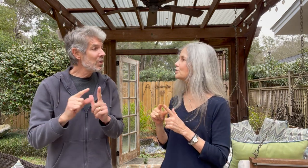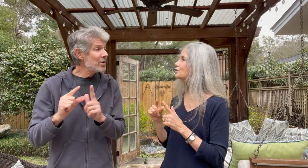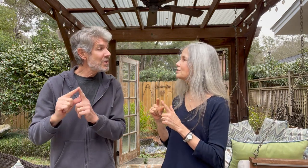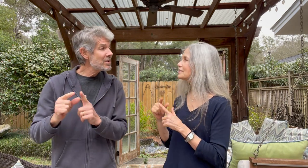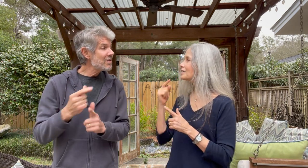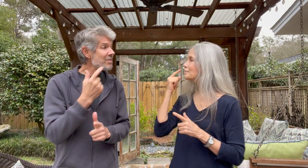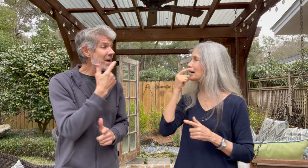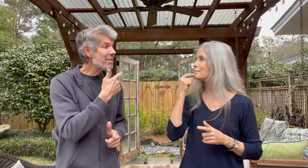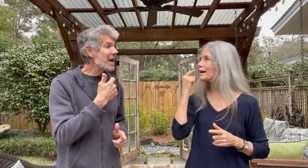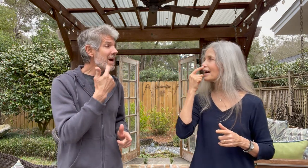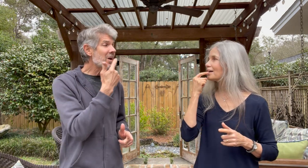of my